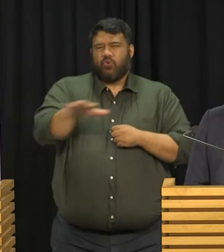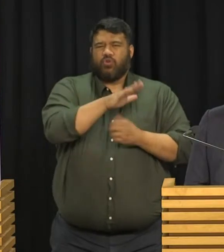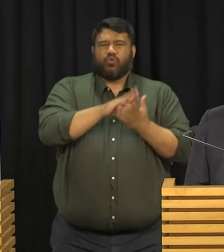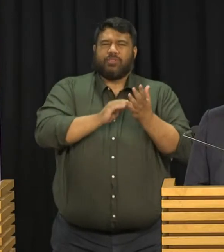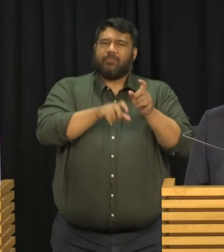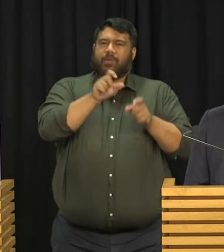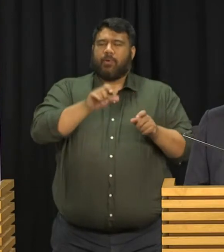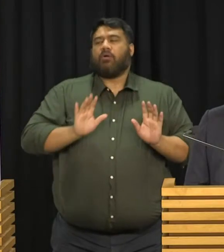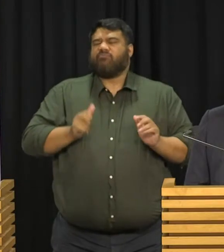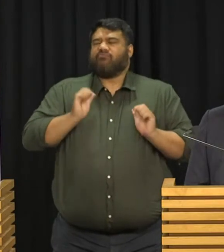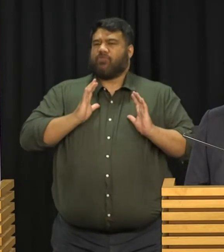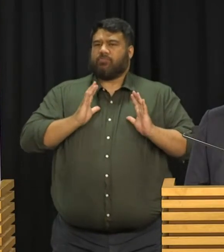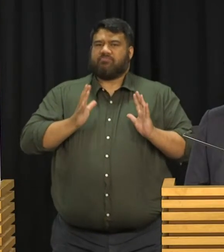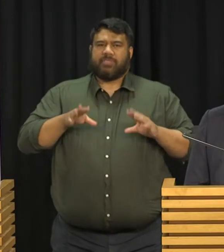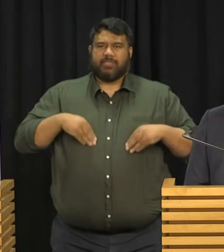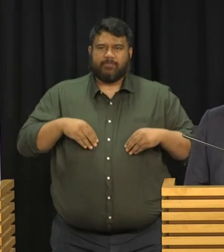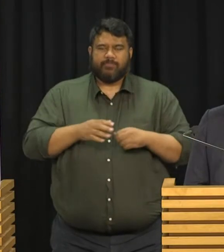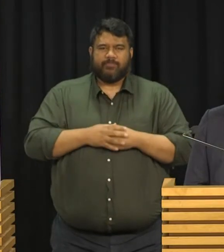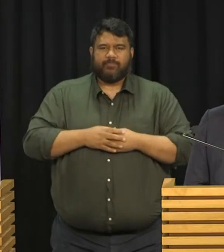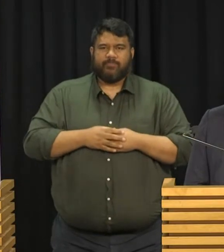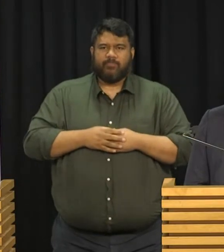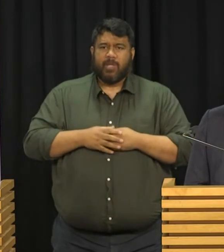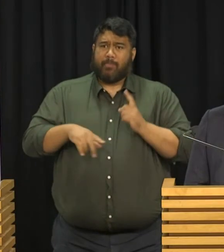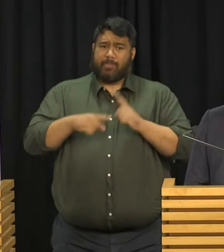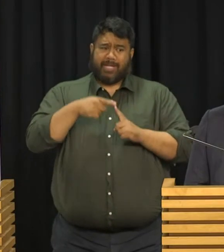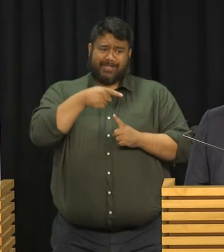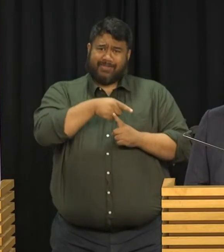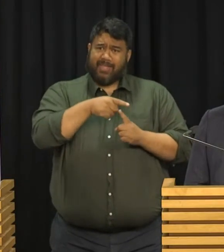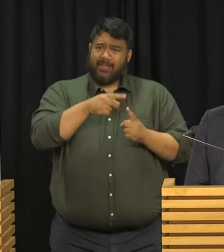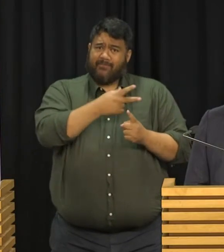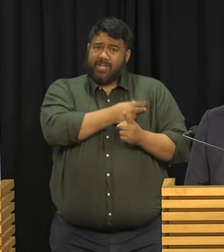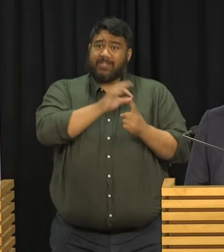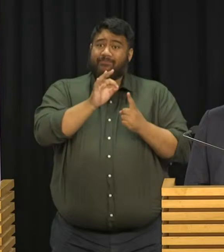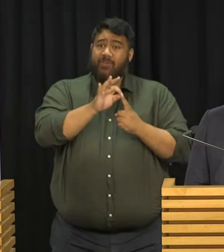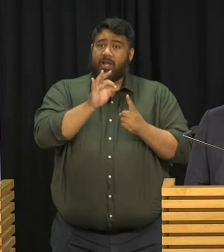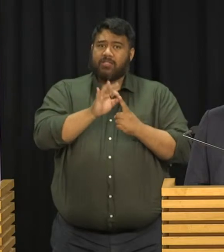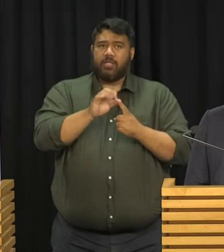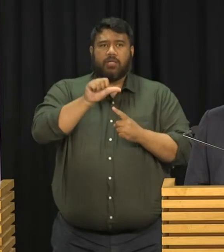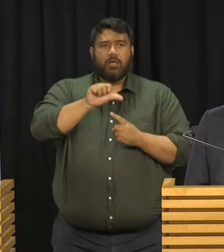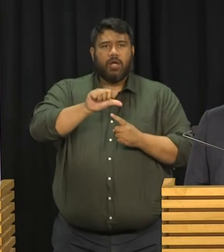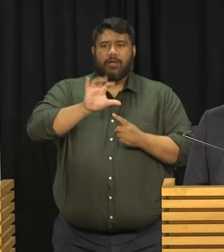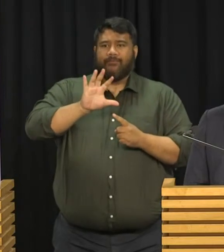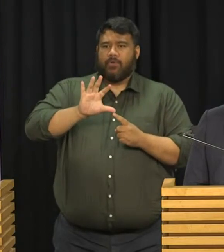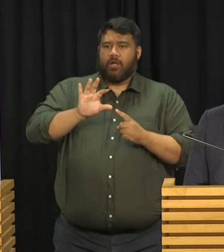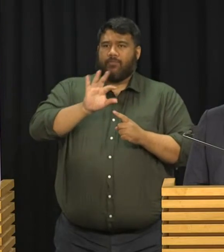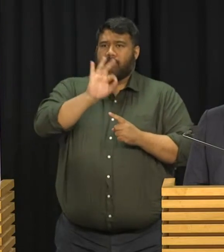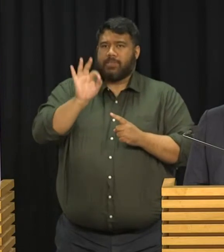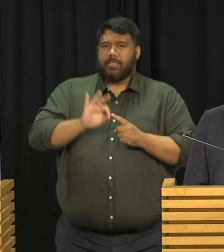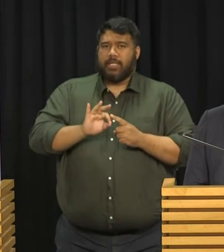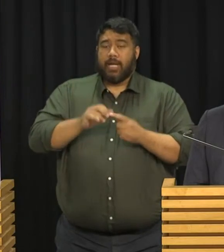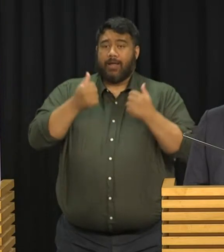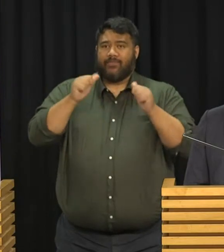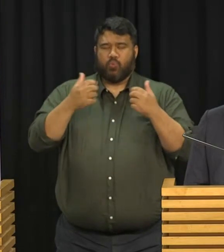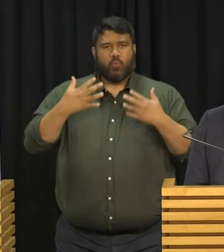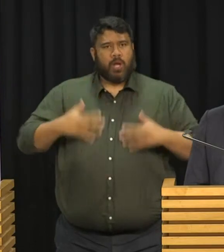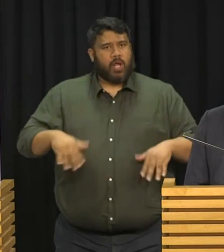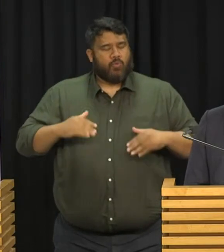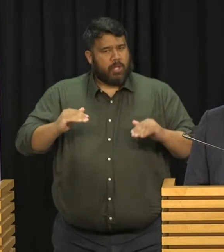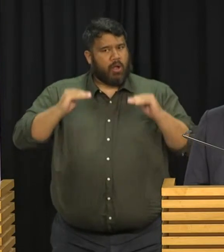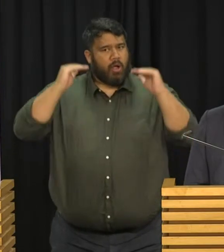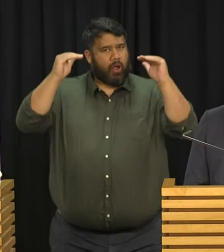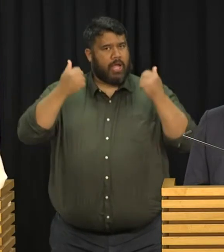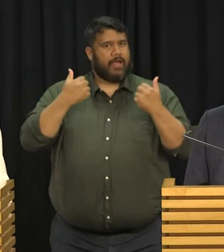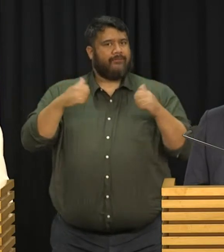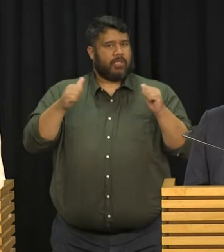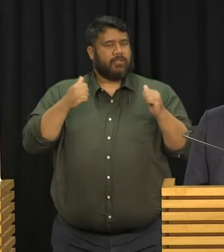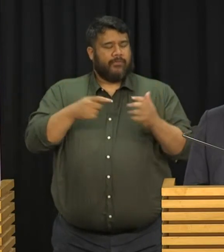vaccine. 95% effectiveness, which relative to even the flu vaccine is incredibly high. So all of those things have factored into